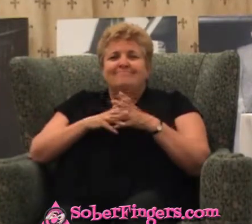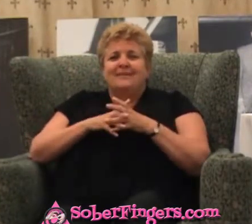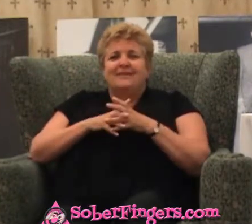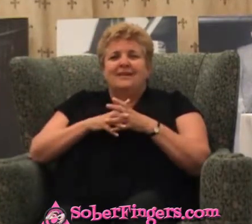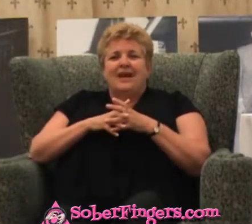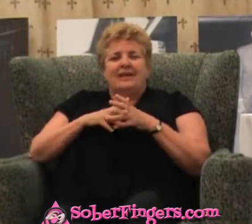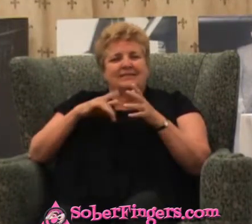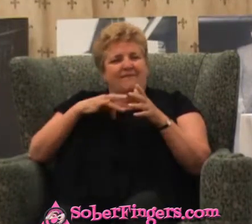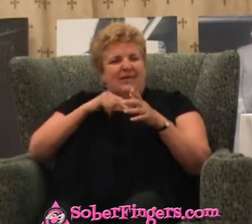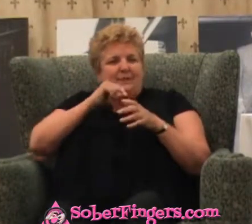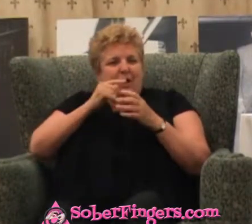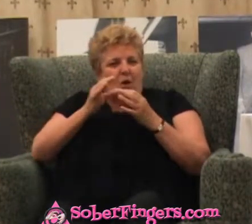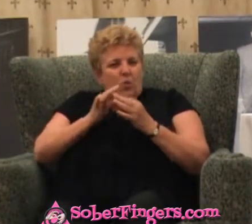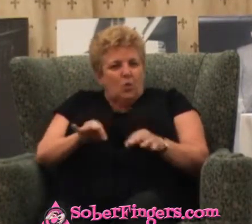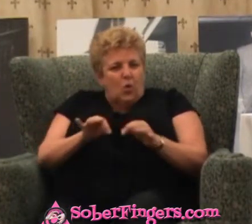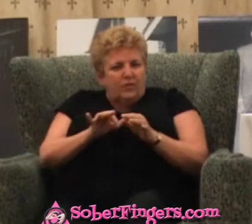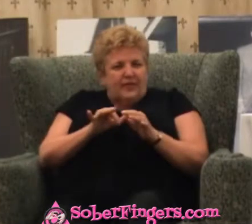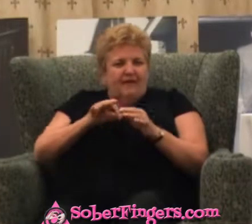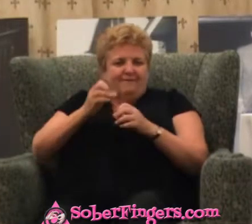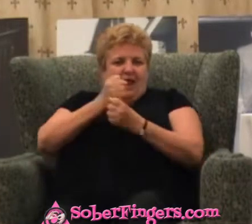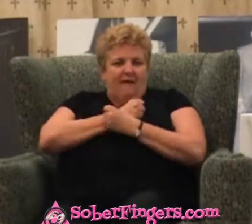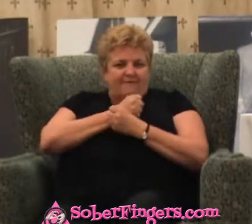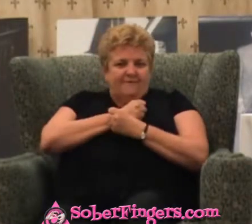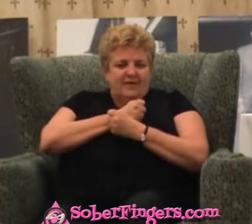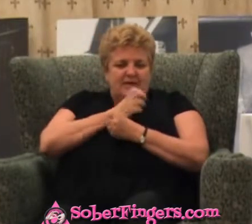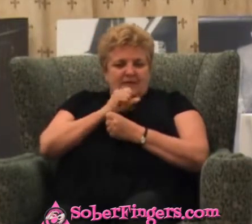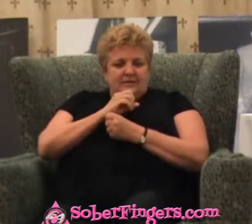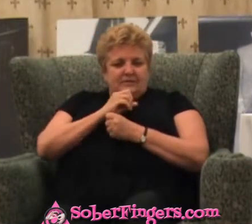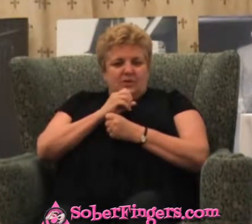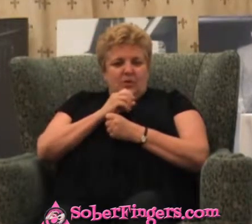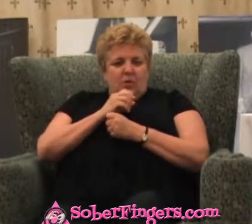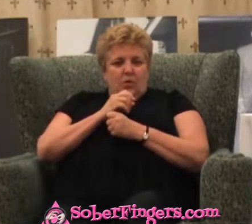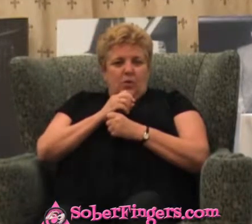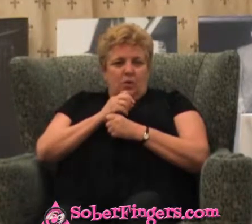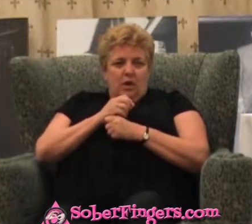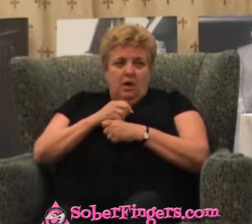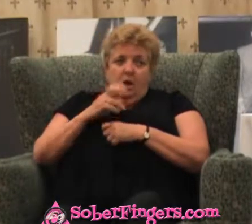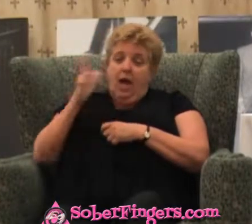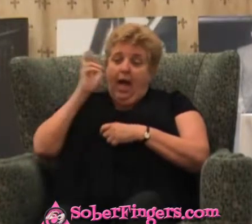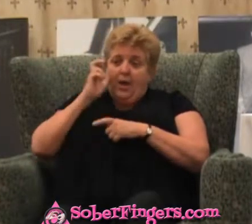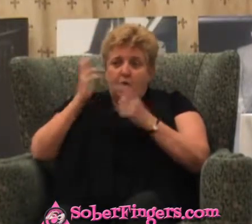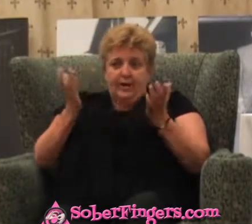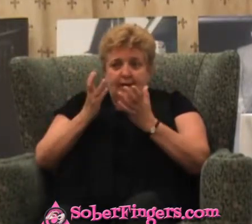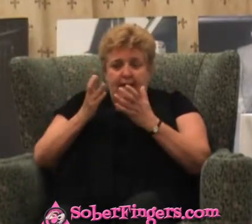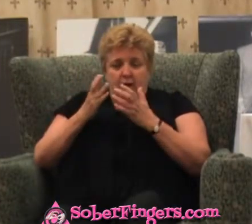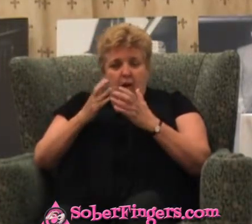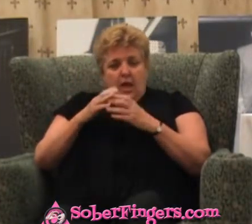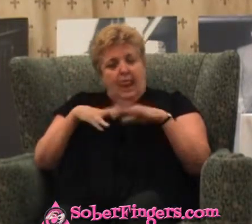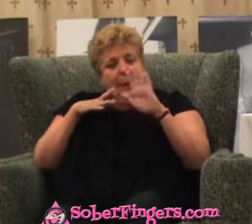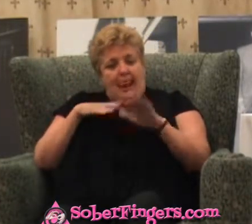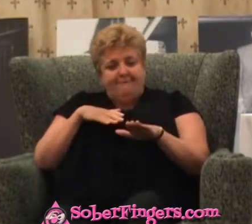know. So like I heard this morning, I put the left foot, the right foot, and I breathe, you know. And